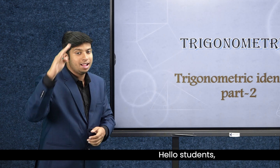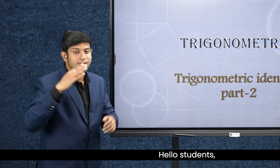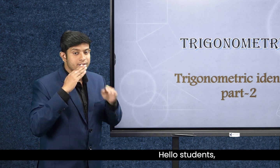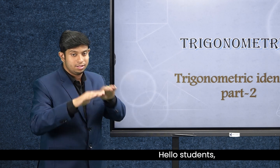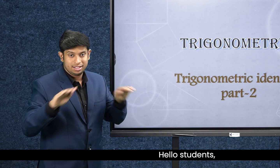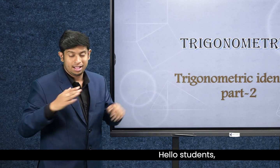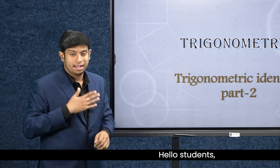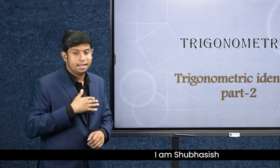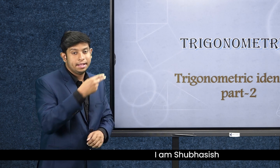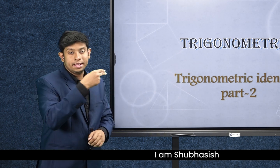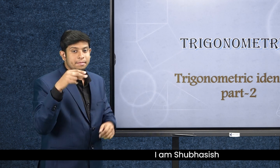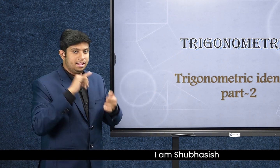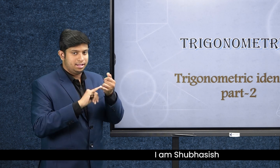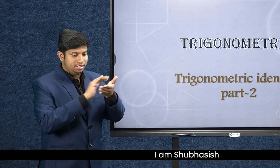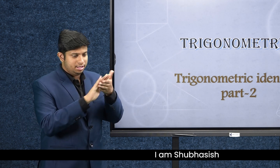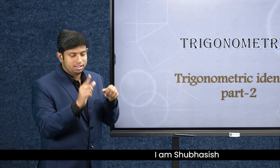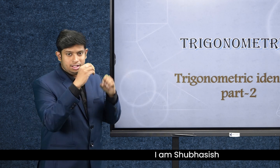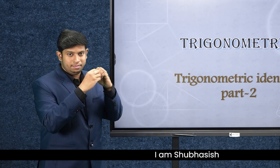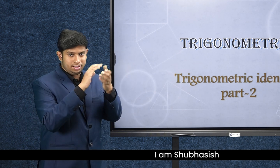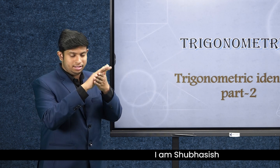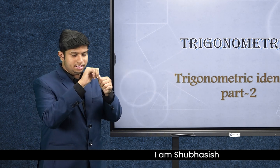Hello students, I am Subhashish.